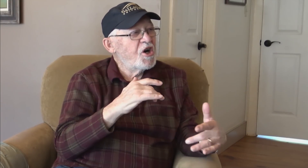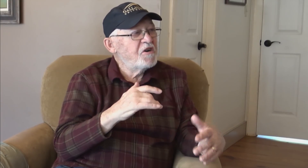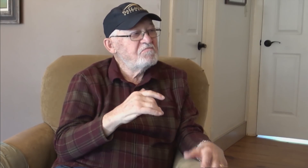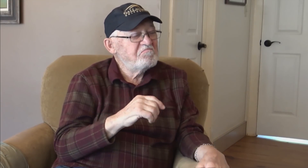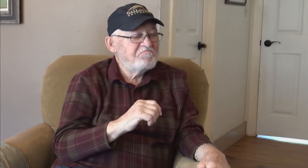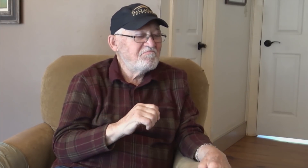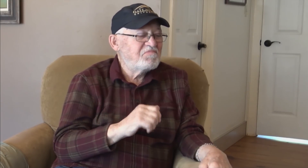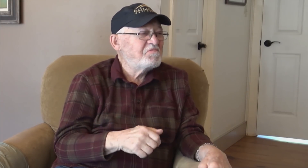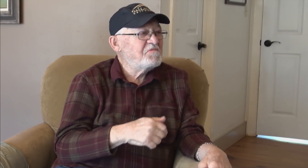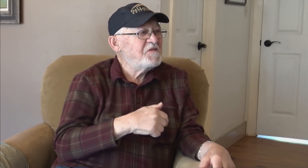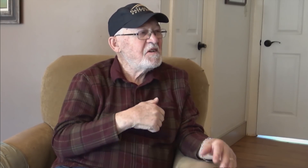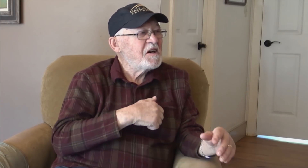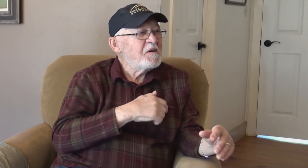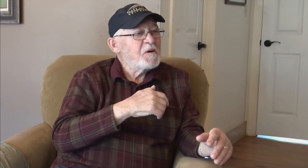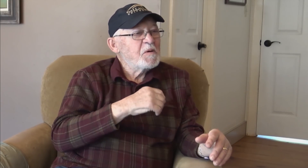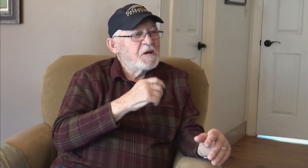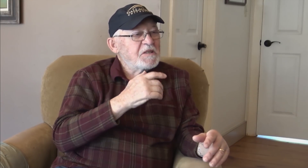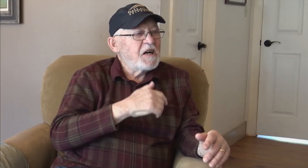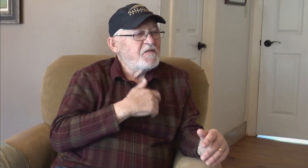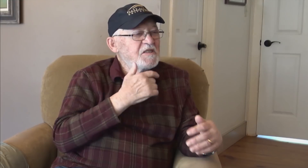So I wasn't overly concerned.